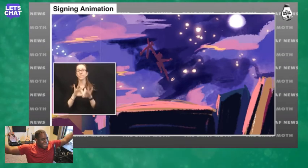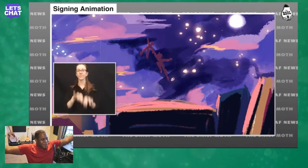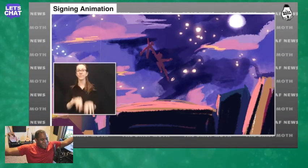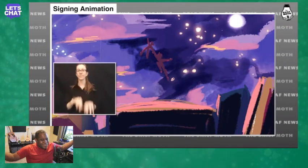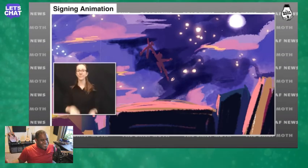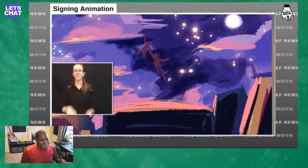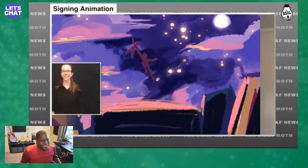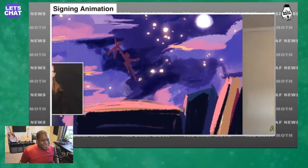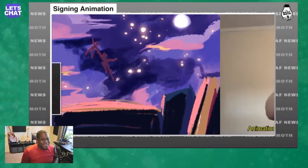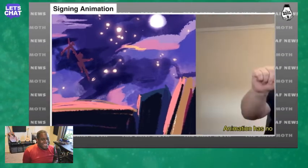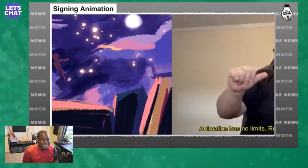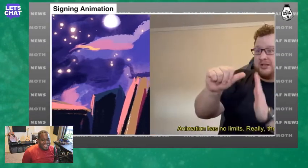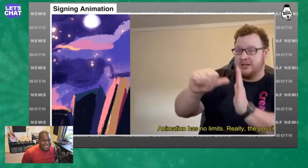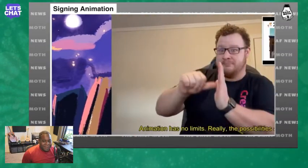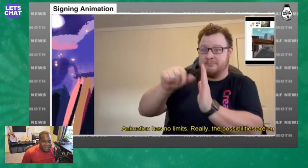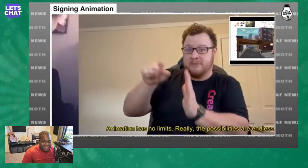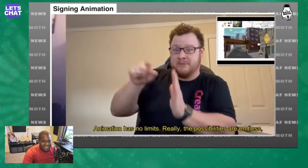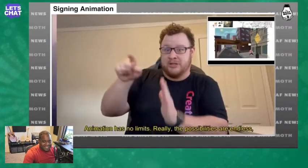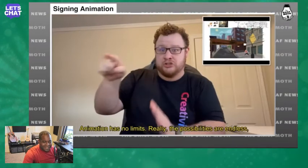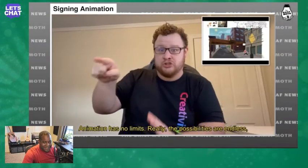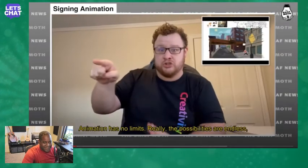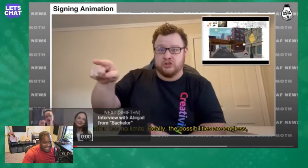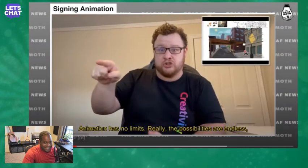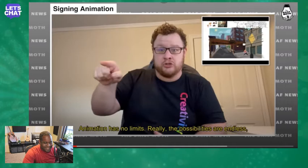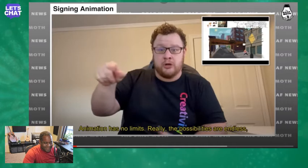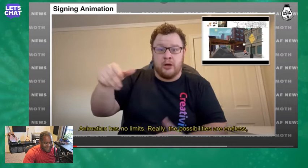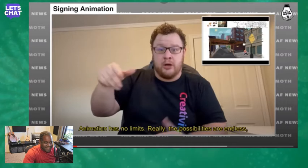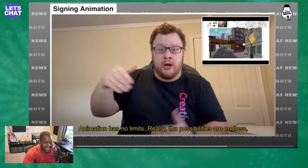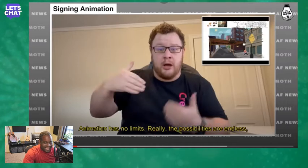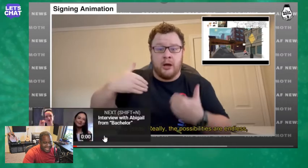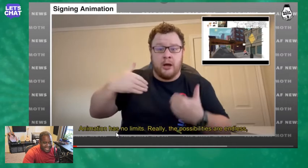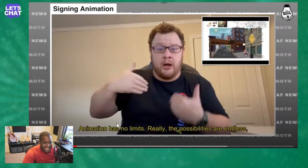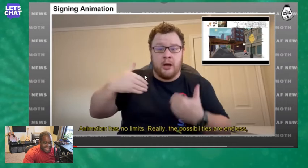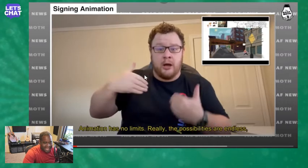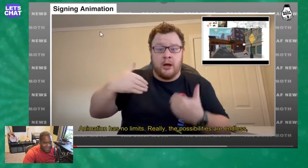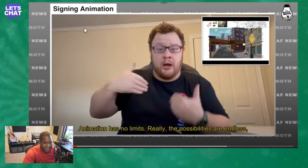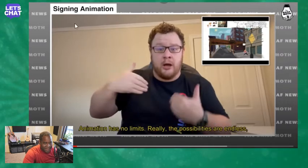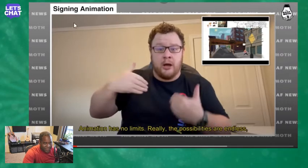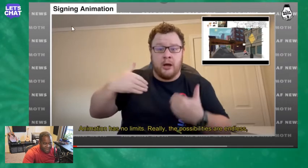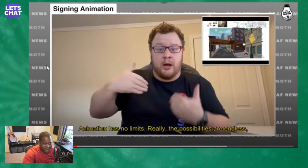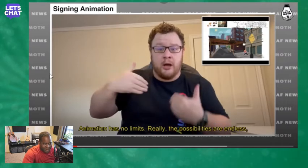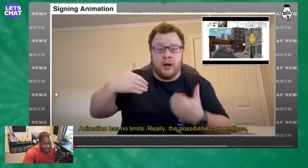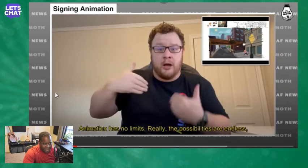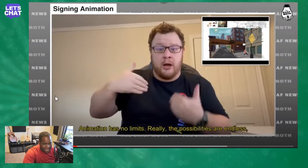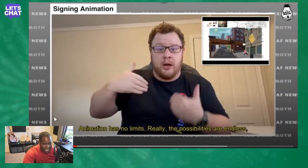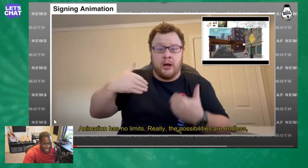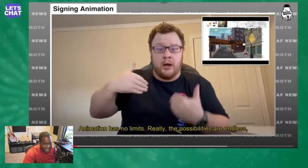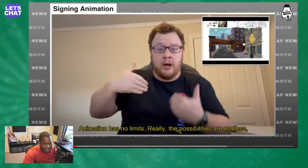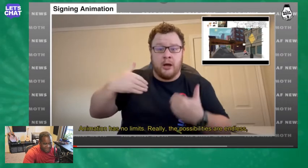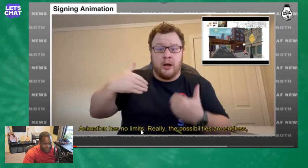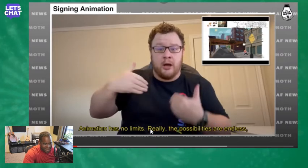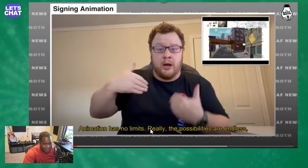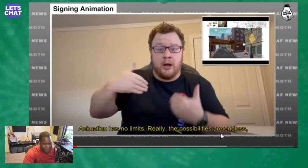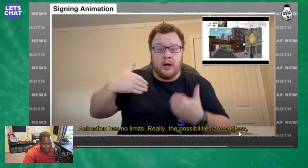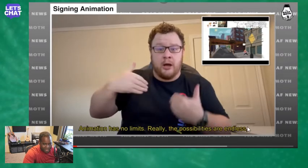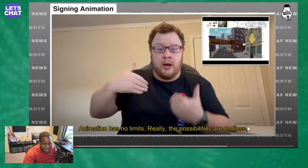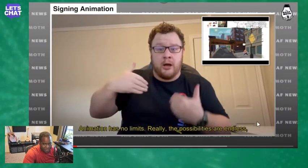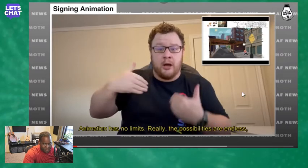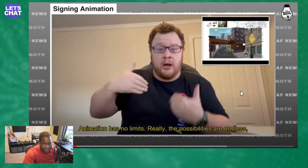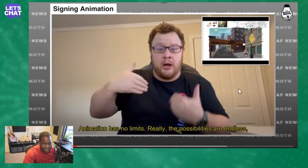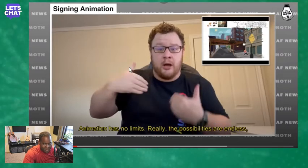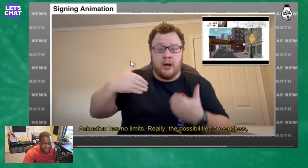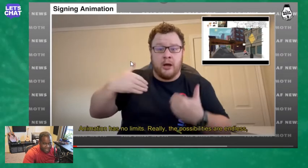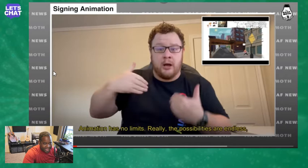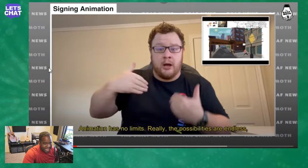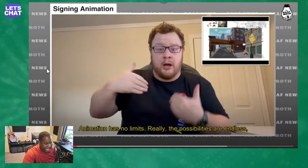than allowable sometimes. Okay, so this guy, he has a much better potential for signing